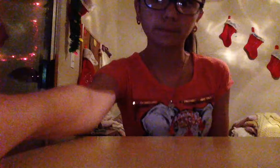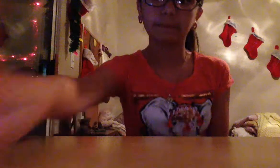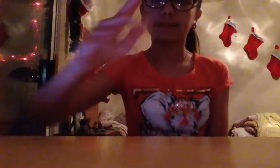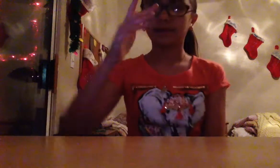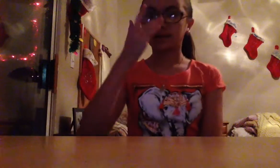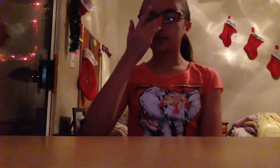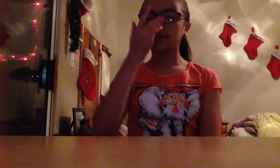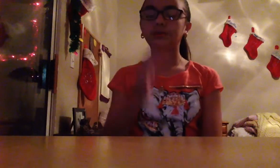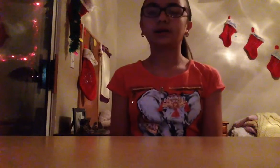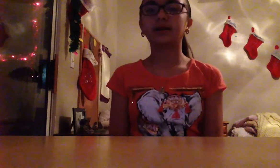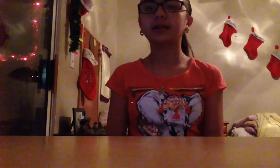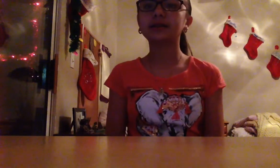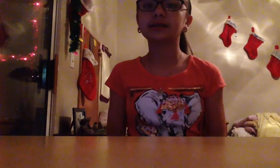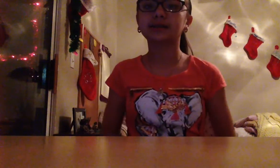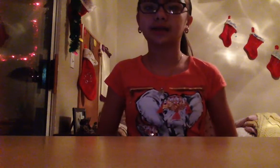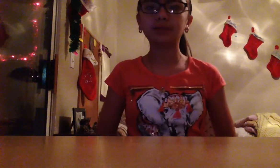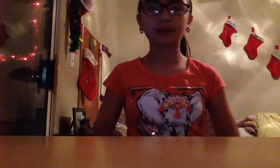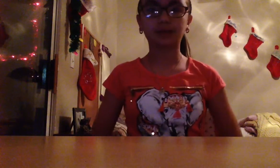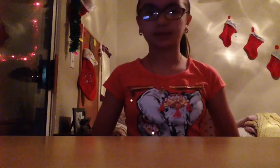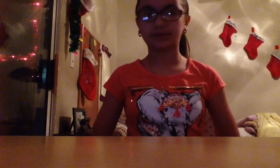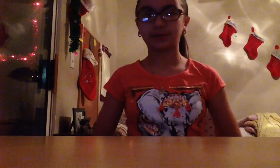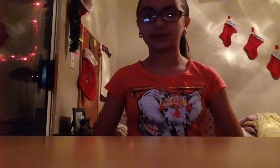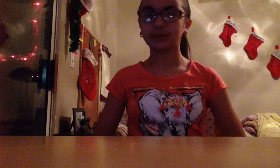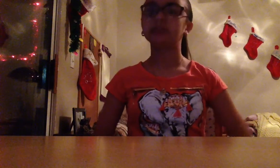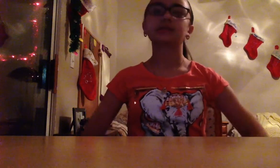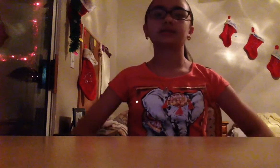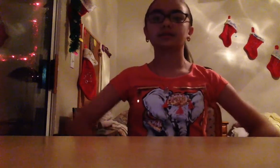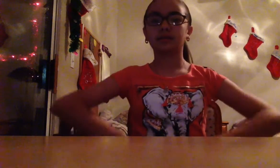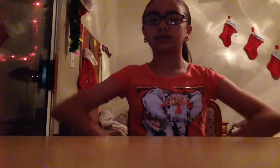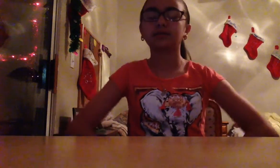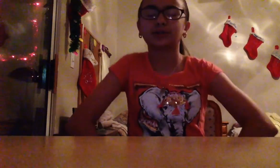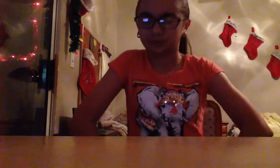Hello everybody this is the hippopotamus for Christmas tutorial.